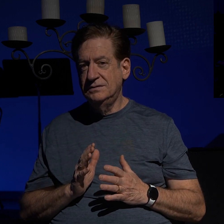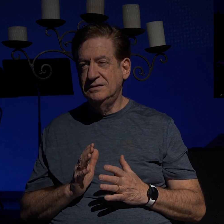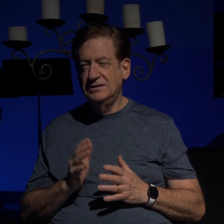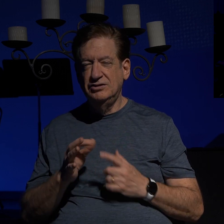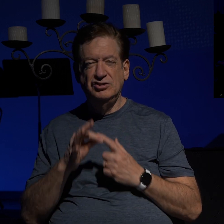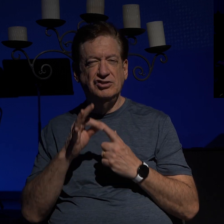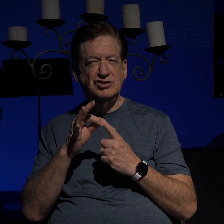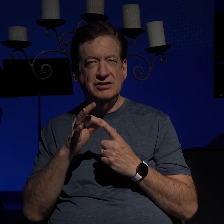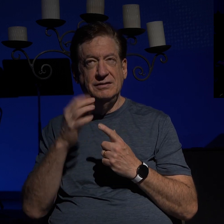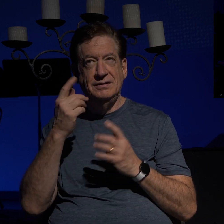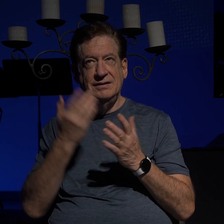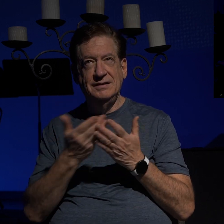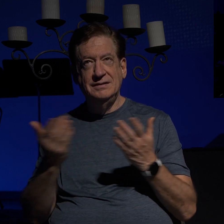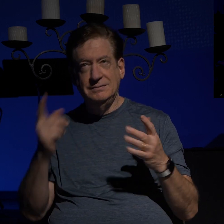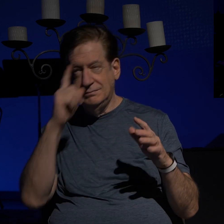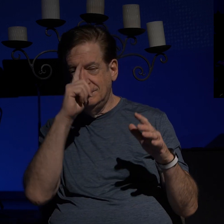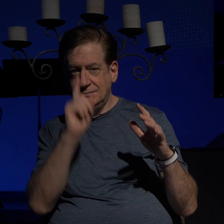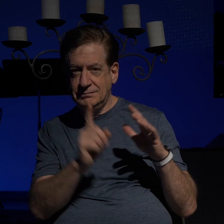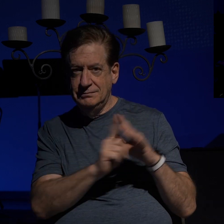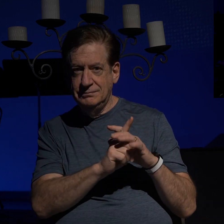certain things come to mind.